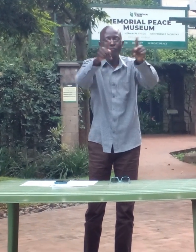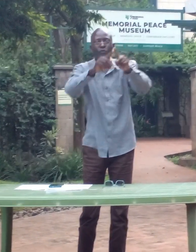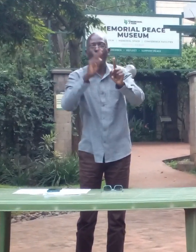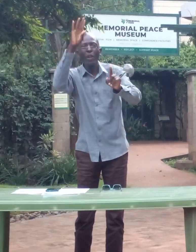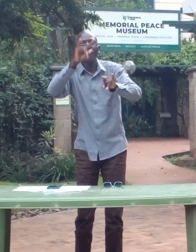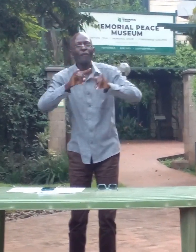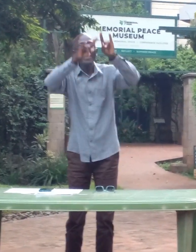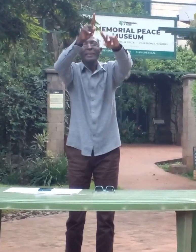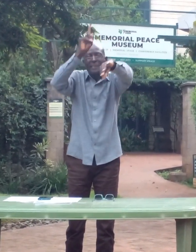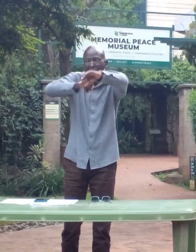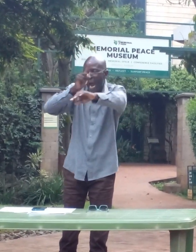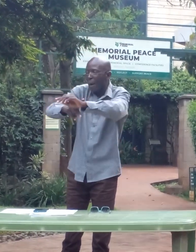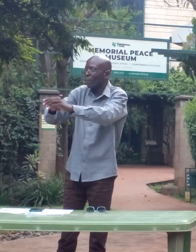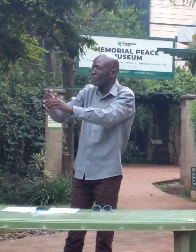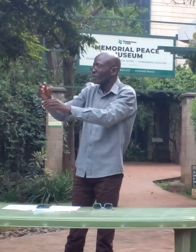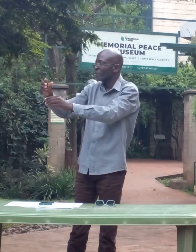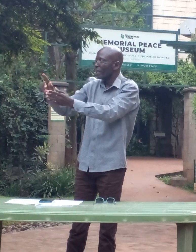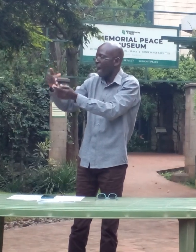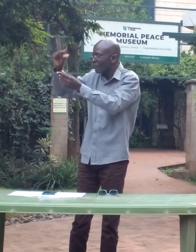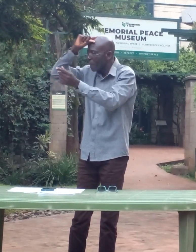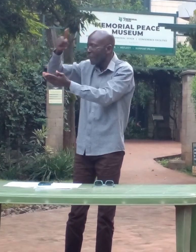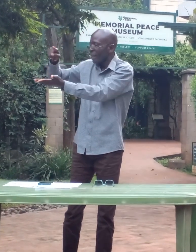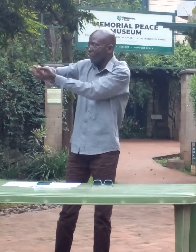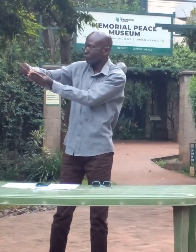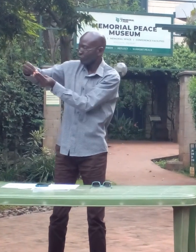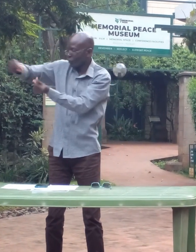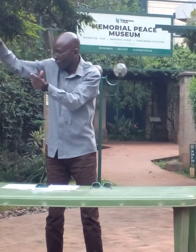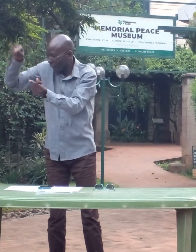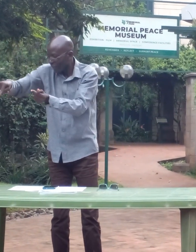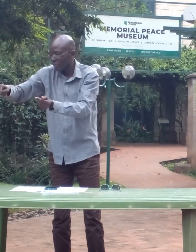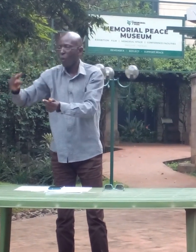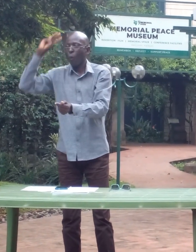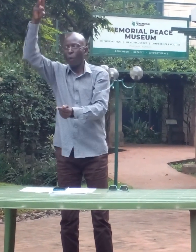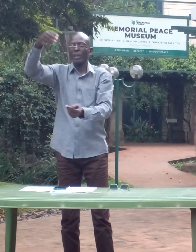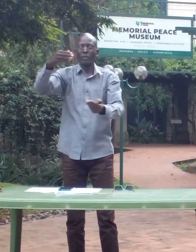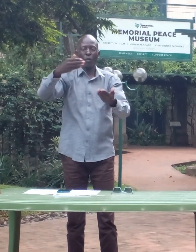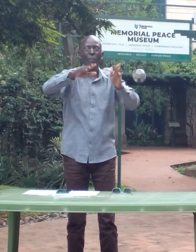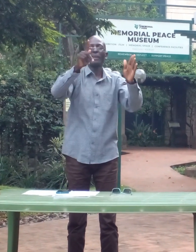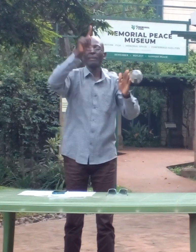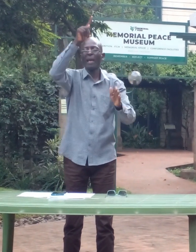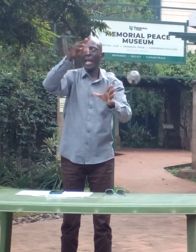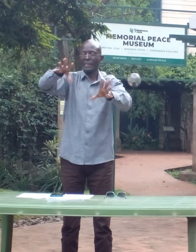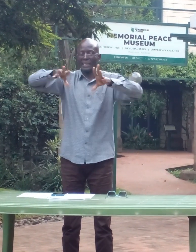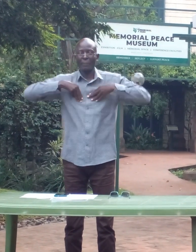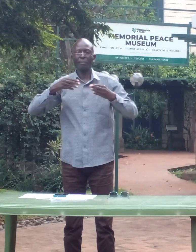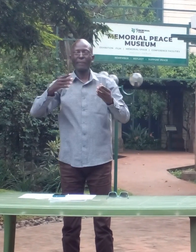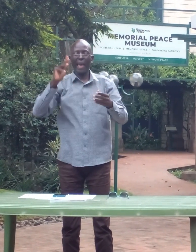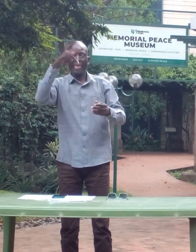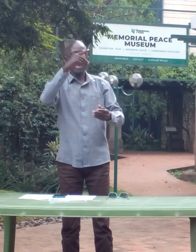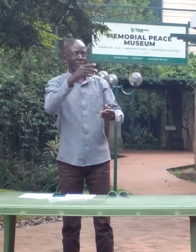sports and our participants in the OMS, because the government has already cleared the debt.